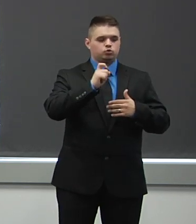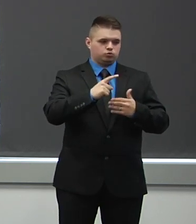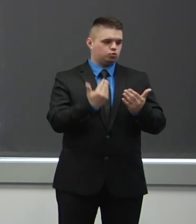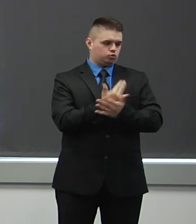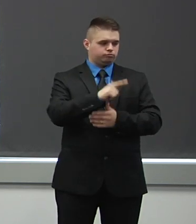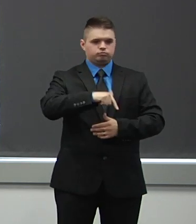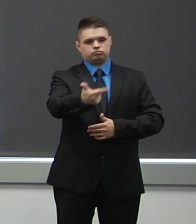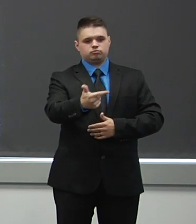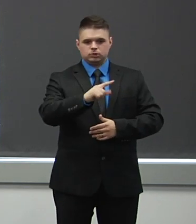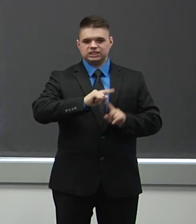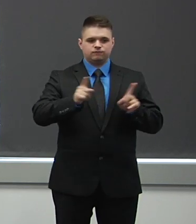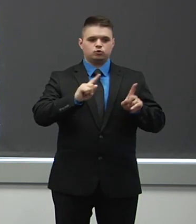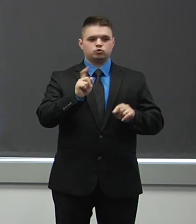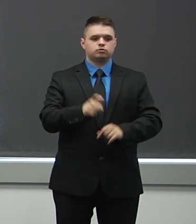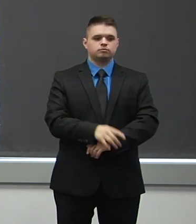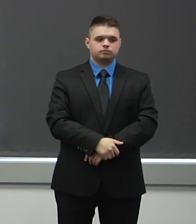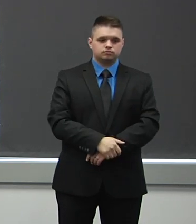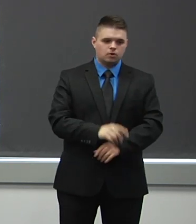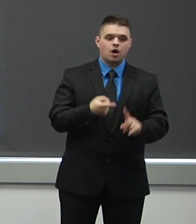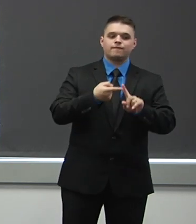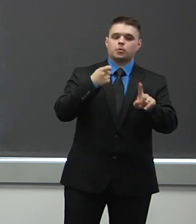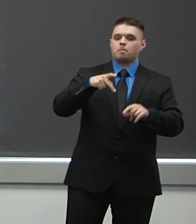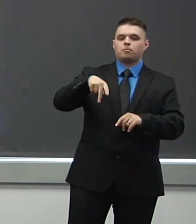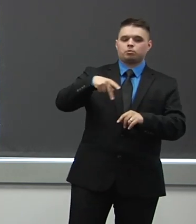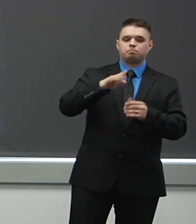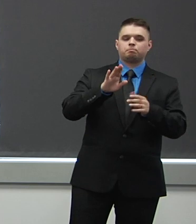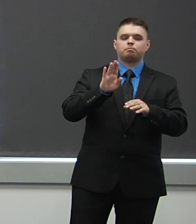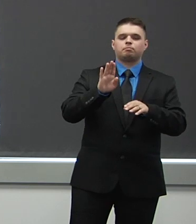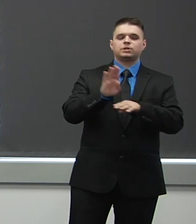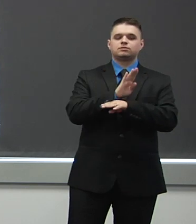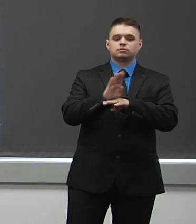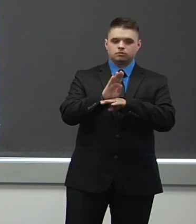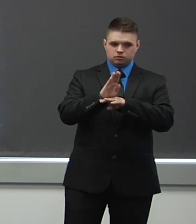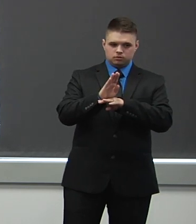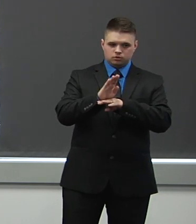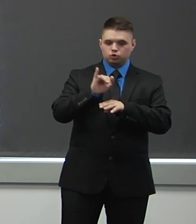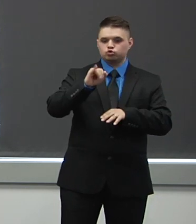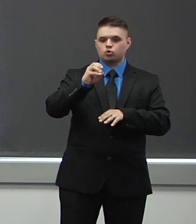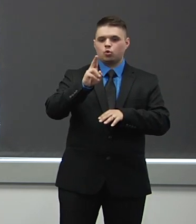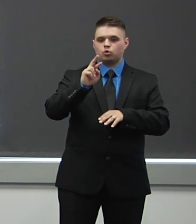Is there anyone from the Portland Business Journal on the line with a question?